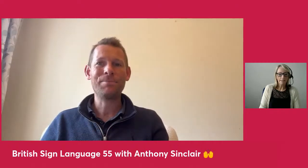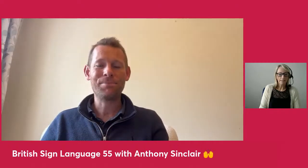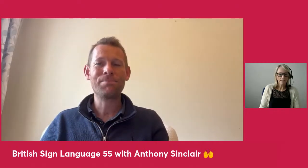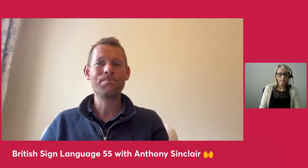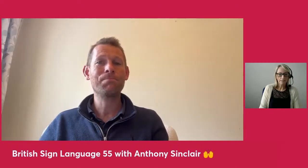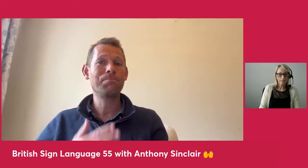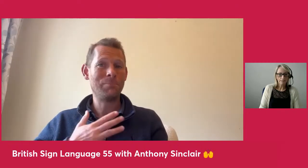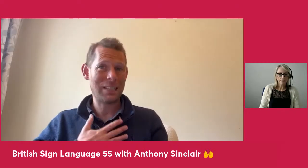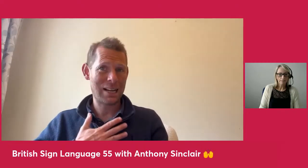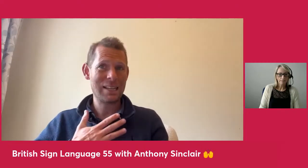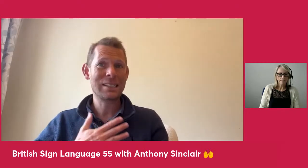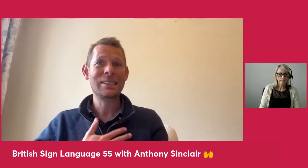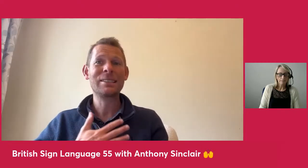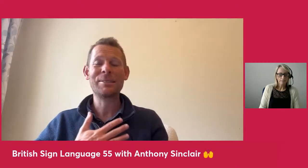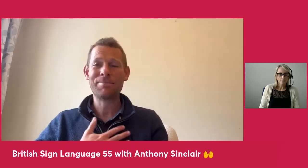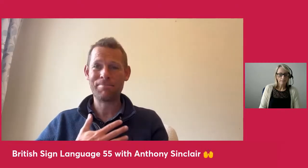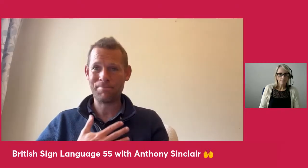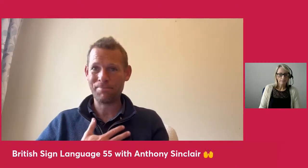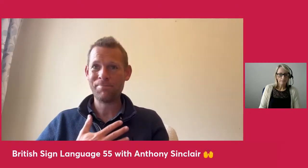like,